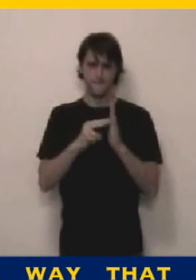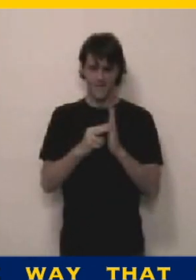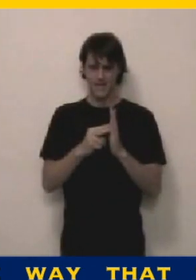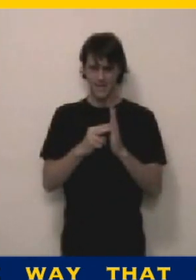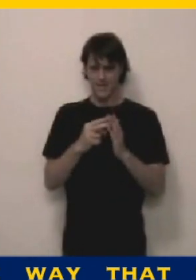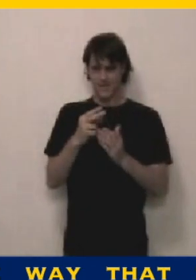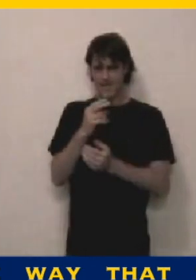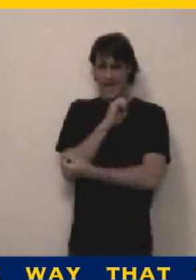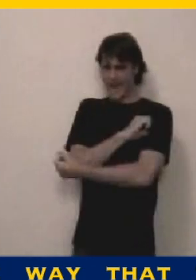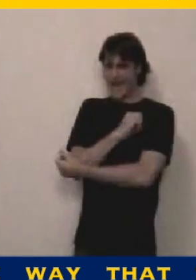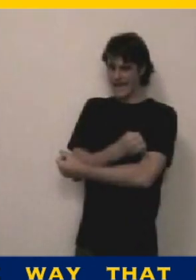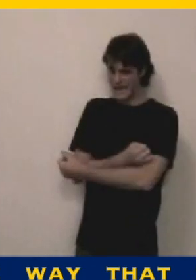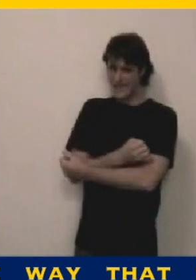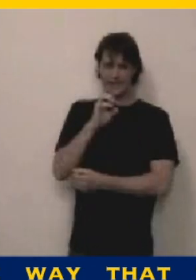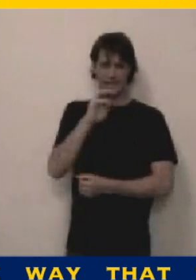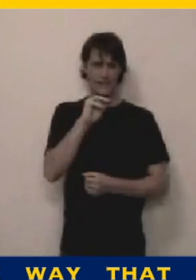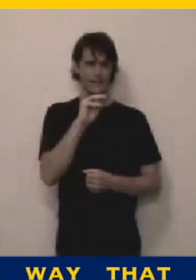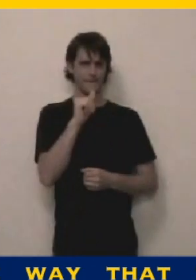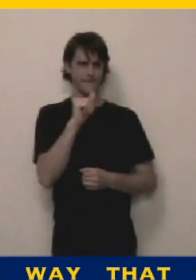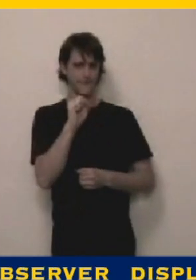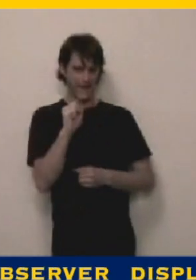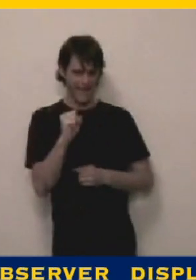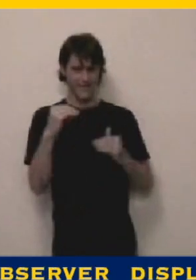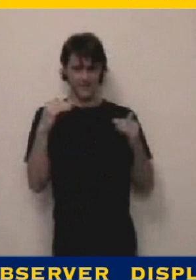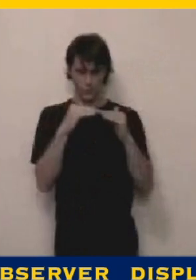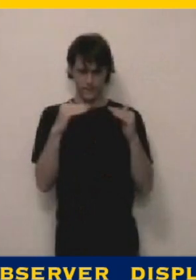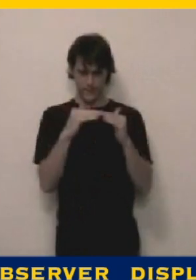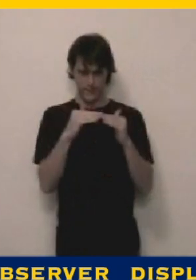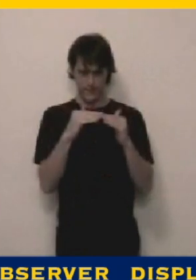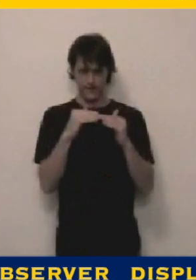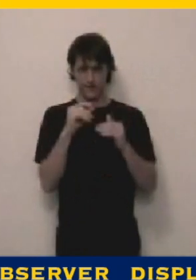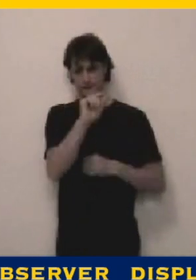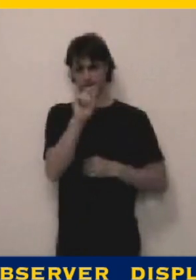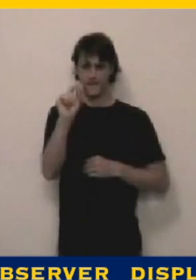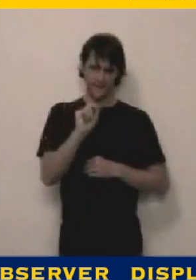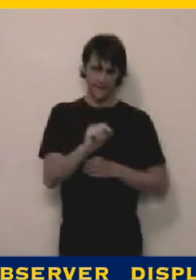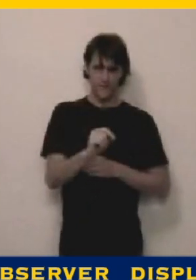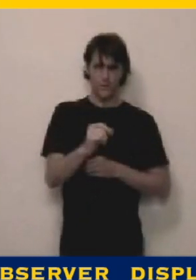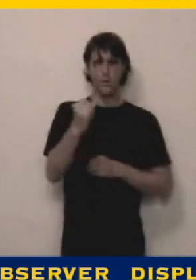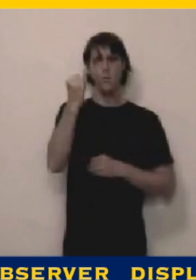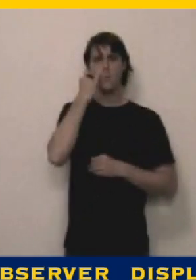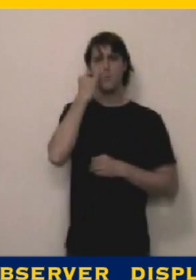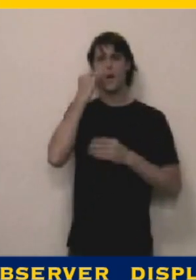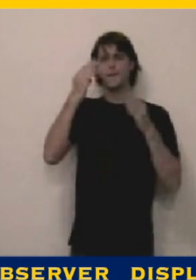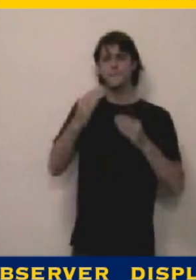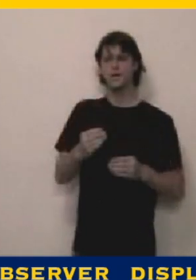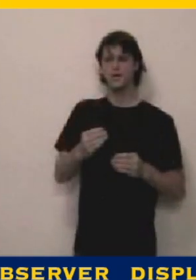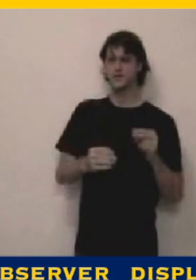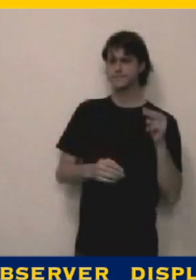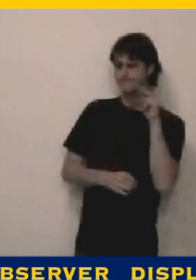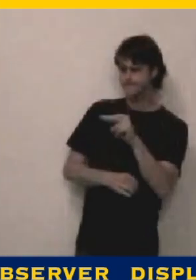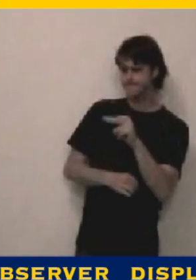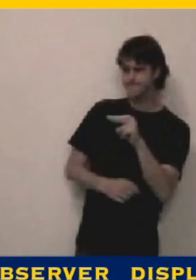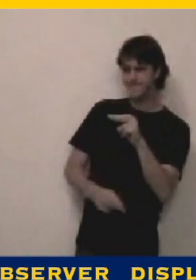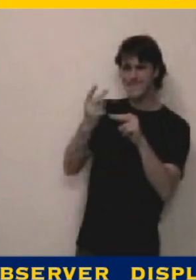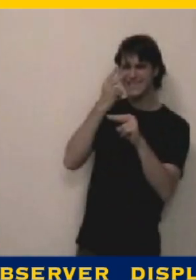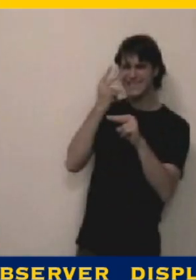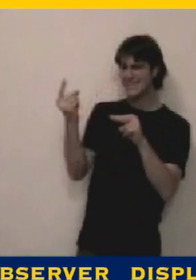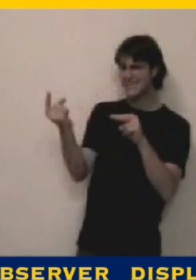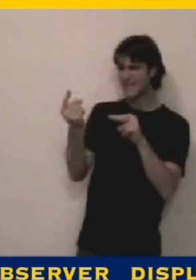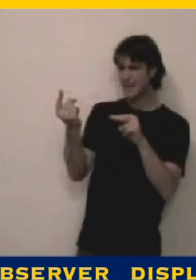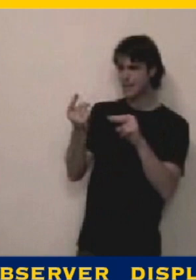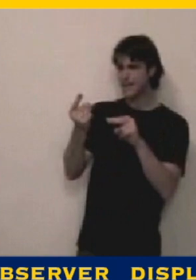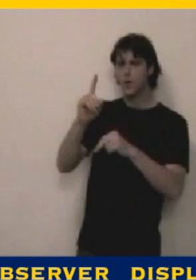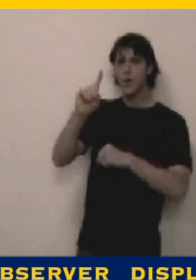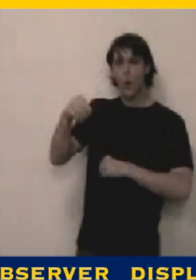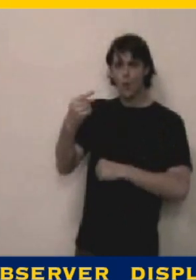another as being separated only by space, an object which for one observer displays only the qualities of mass can display for another only the